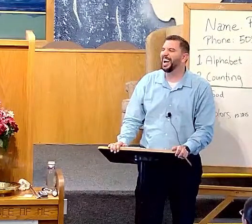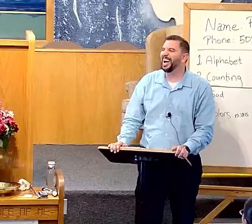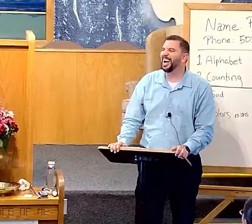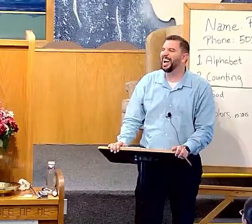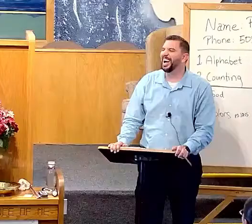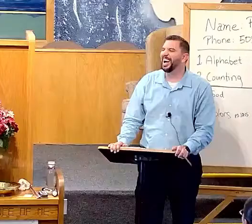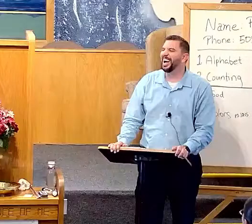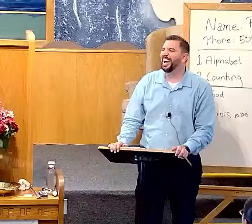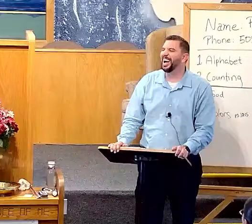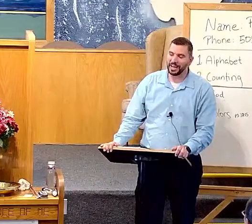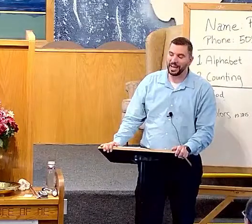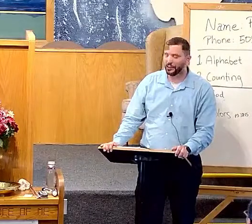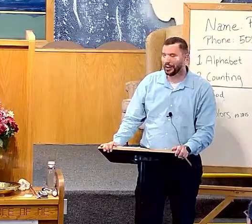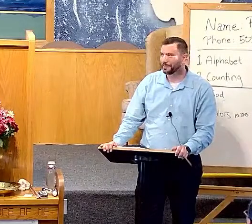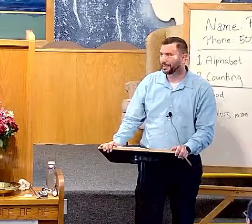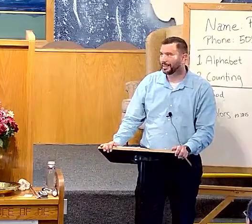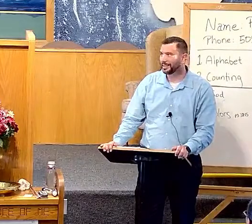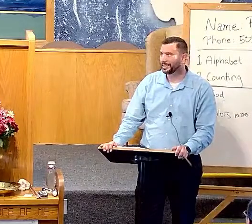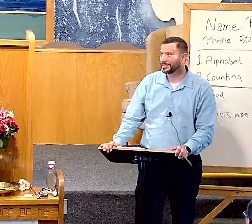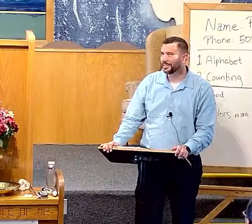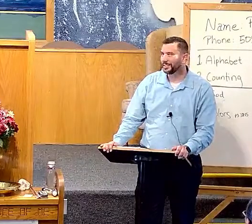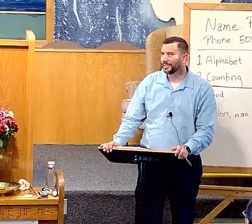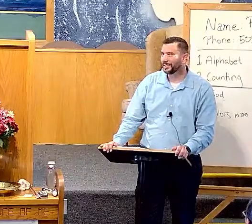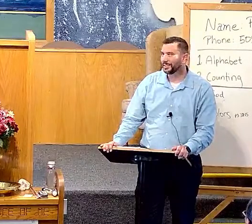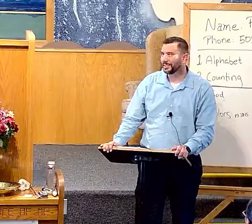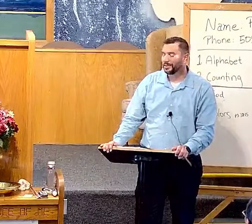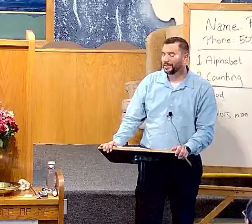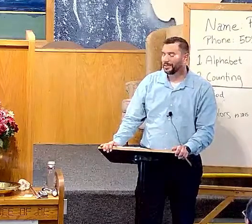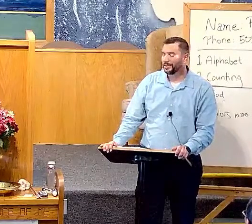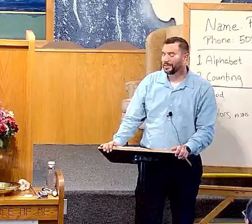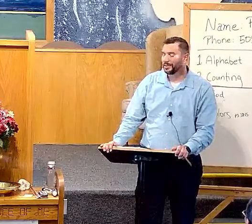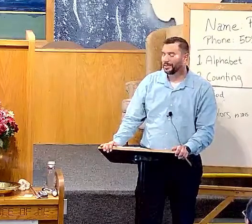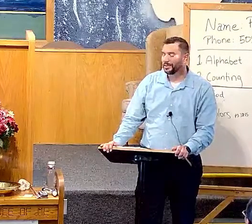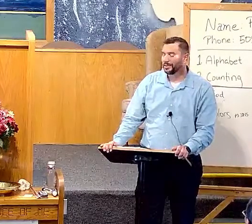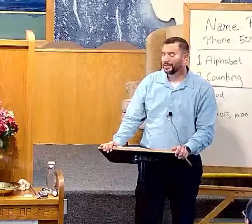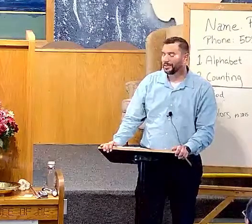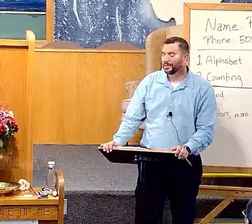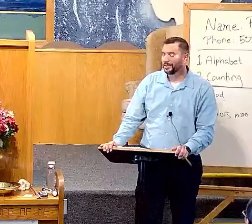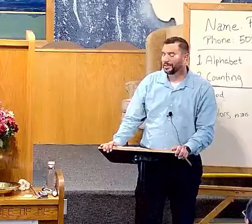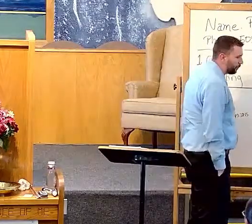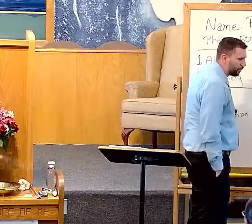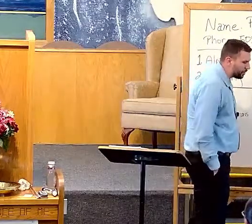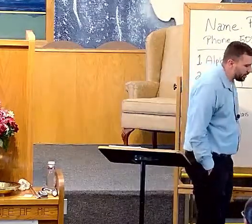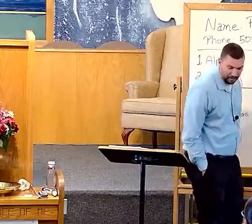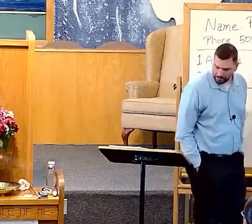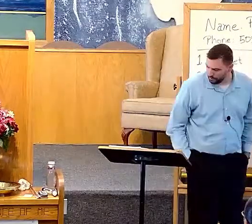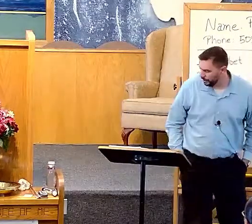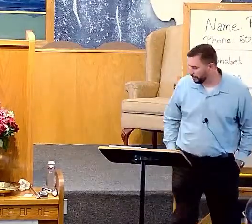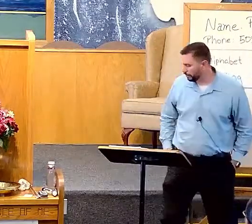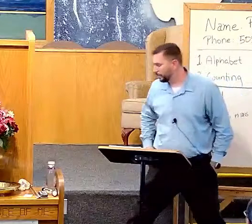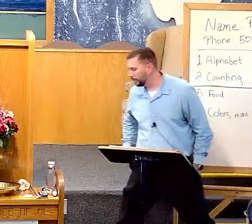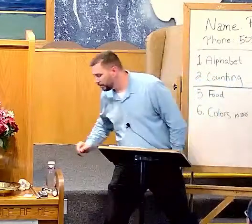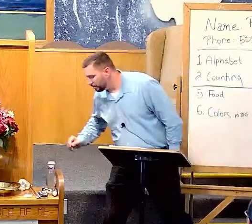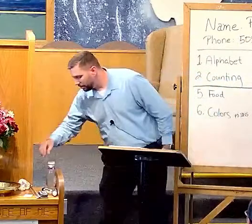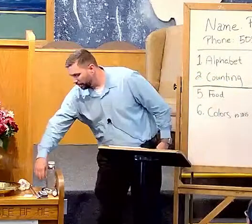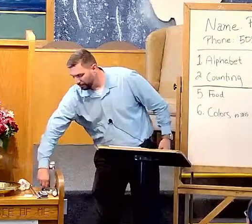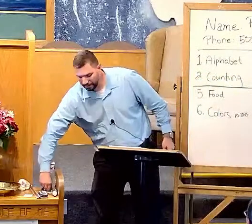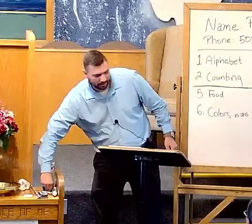Yeah, there is a sign. I don't know. I forgot. Here, ready? The ones I don't know, I will have for